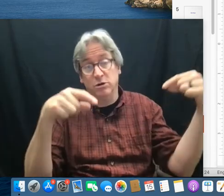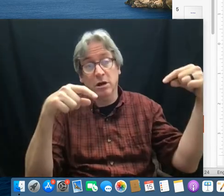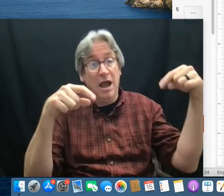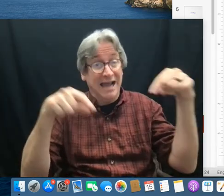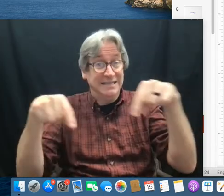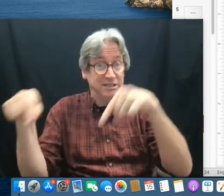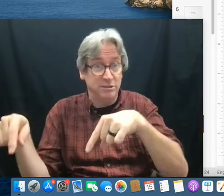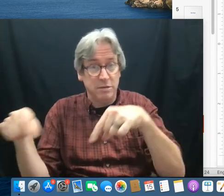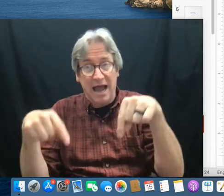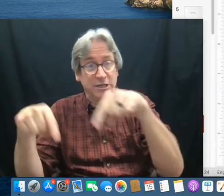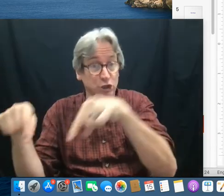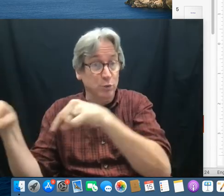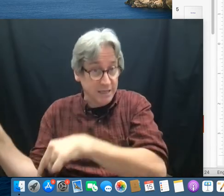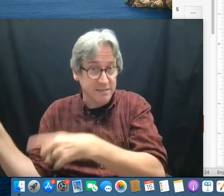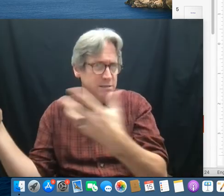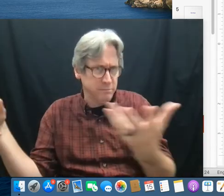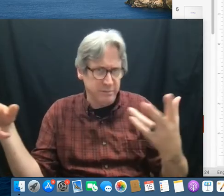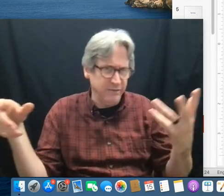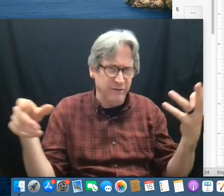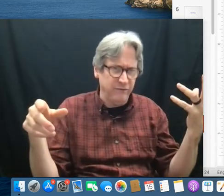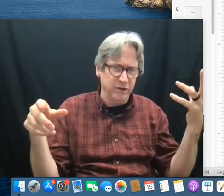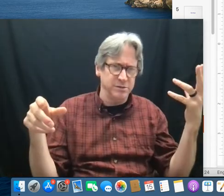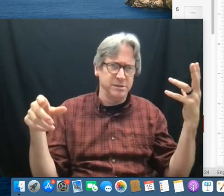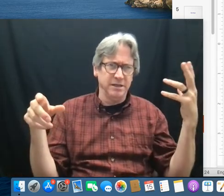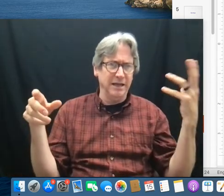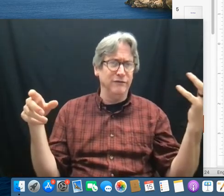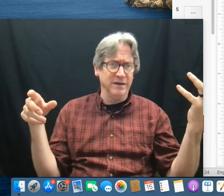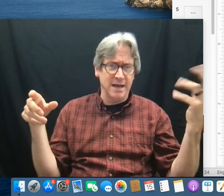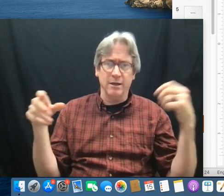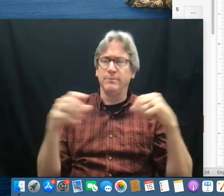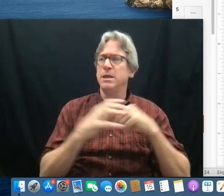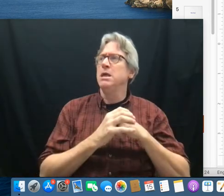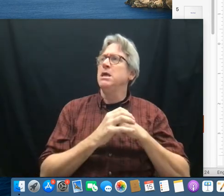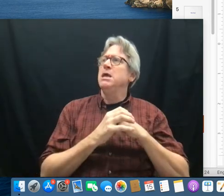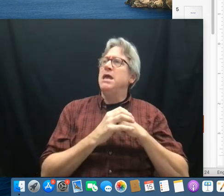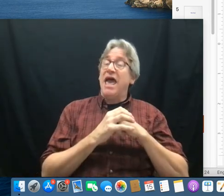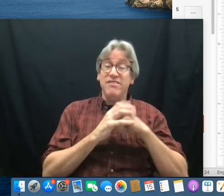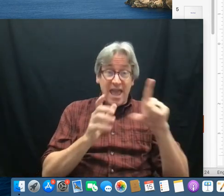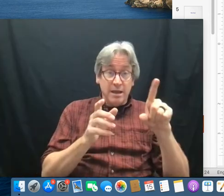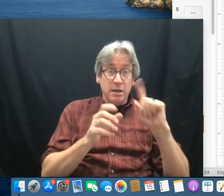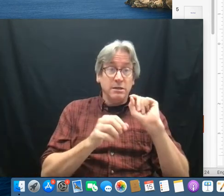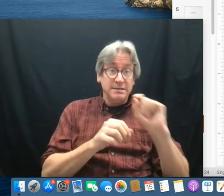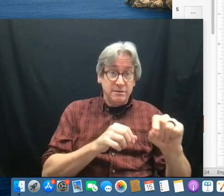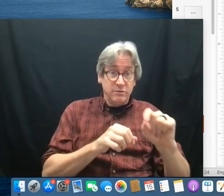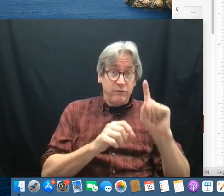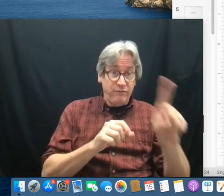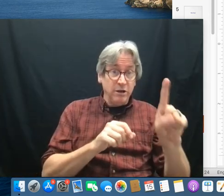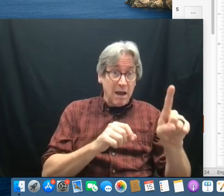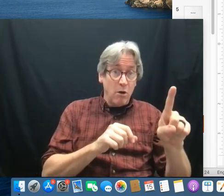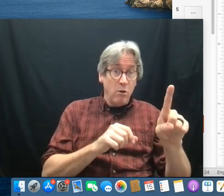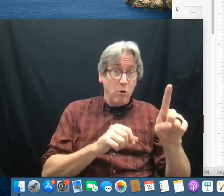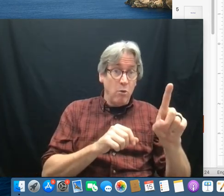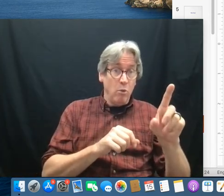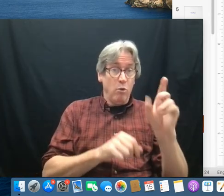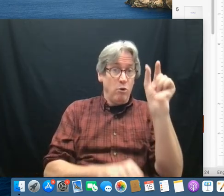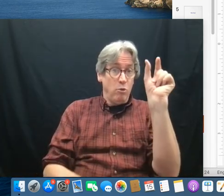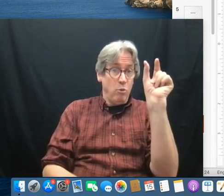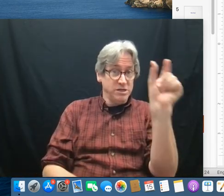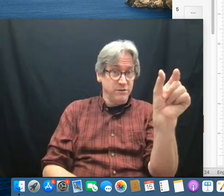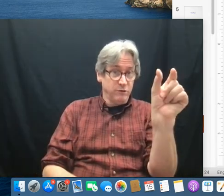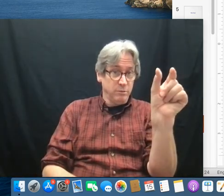What I was going to say was, one thing that will help is if you write down a sentence you want to say in English, keep it simple. Keep